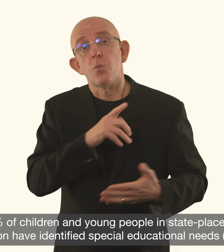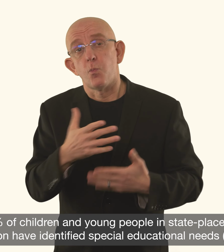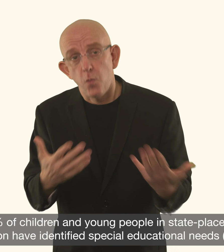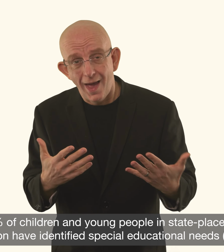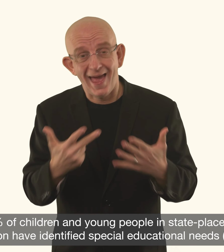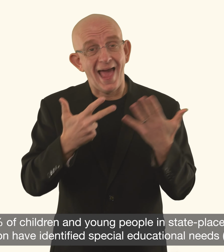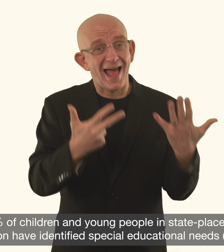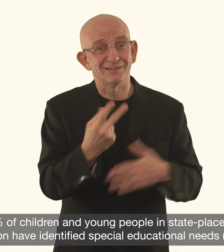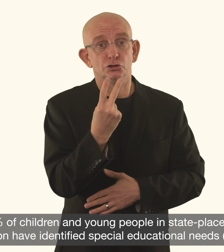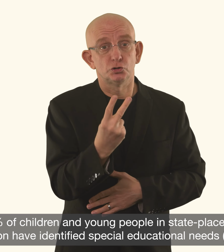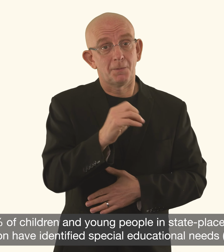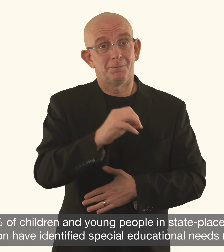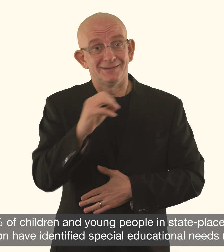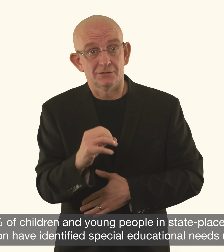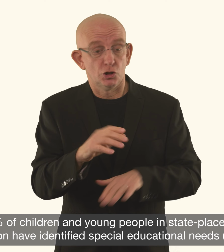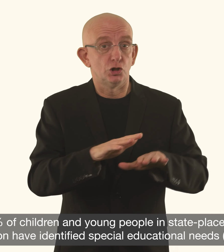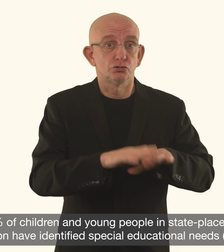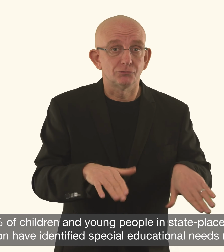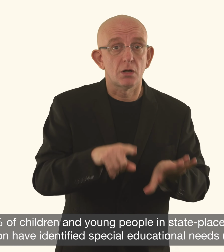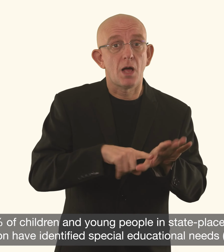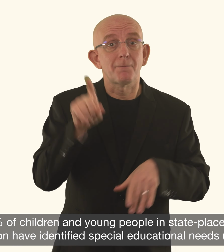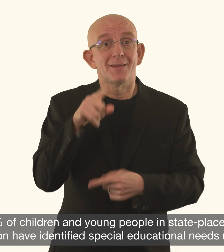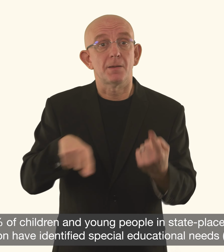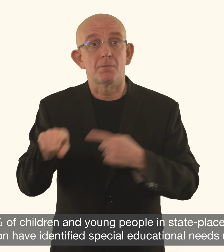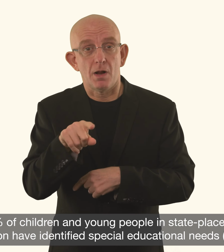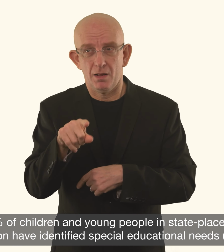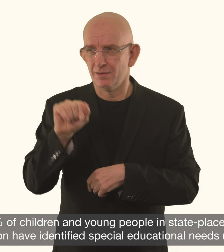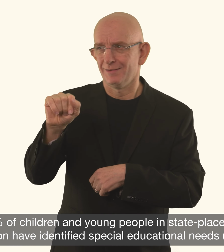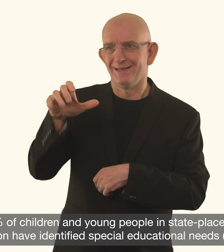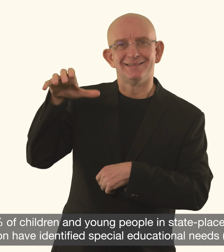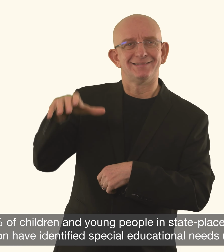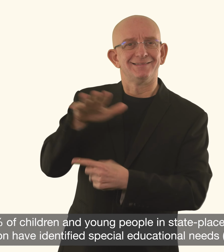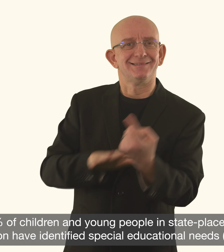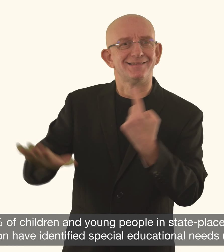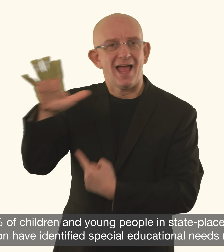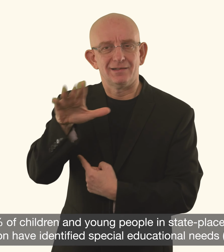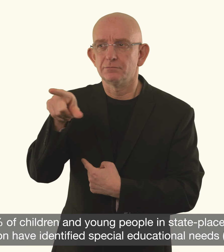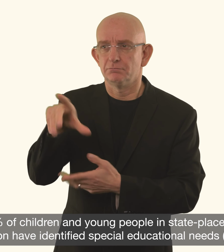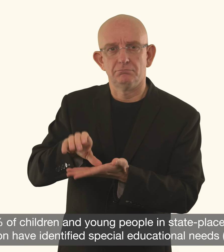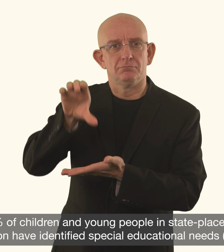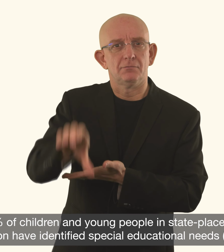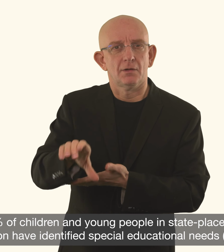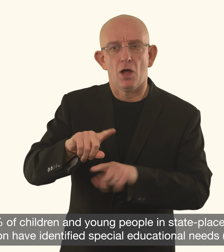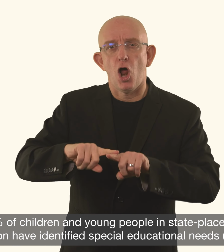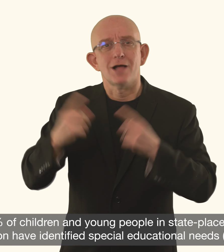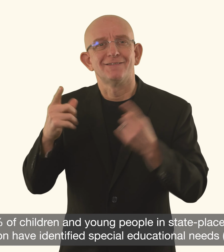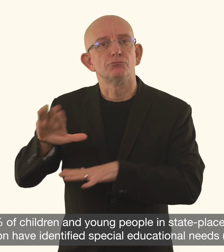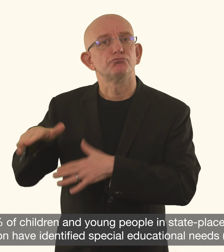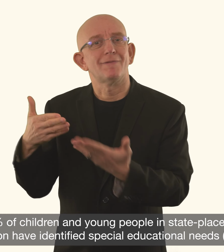This is because 82% of children and young people in state place funded ALTERNATIVE PROVISION have identified Special